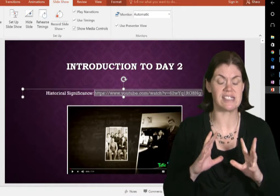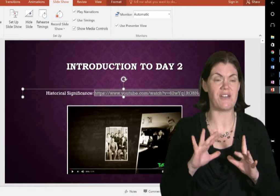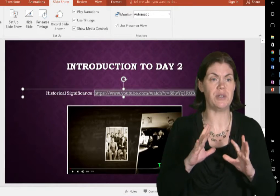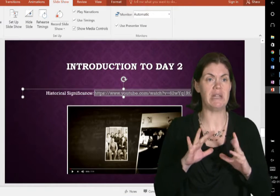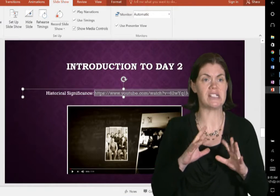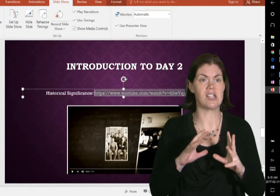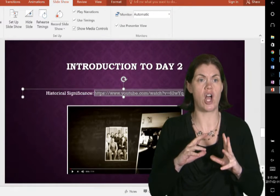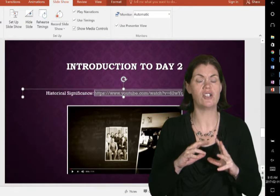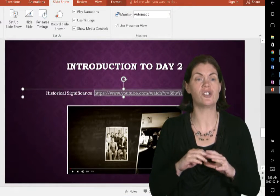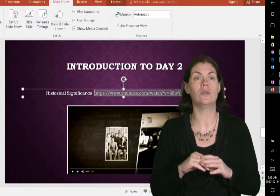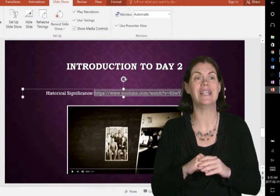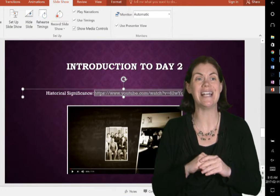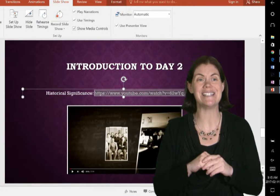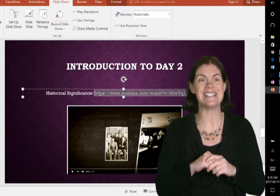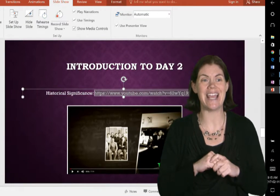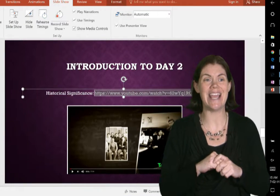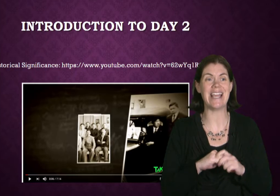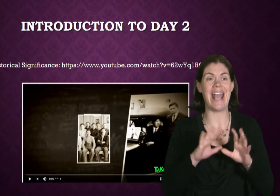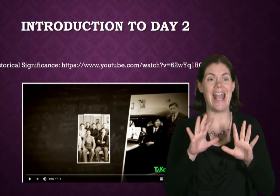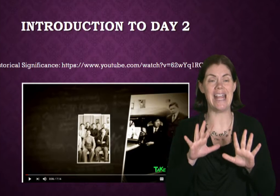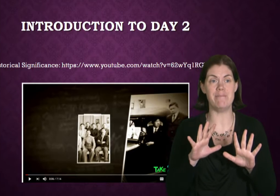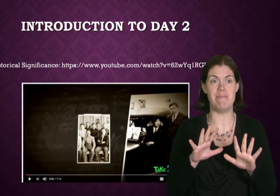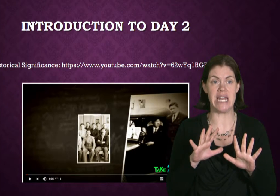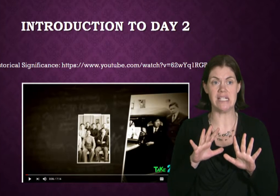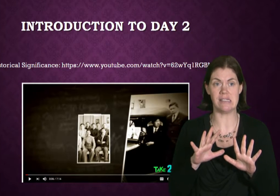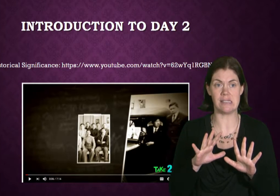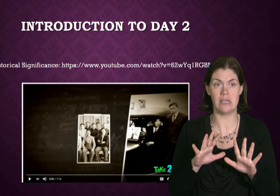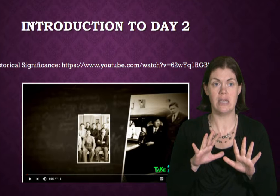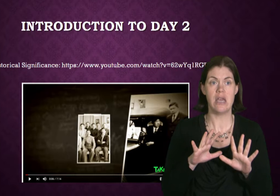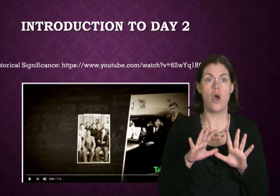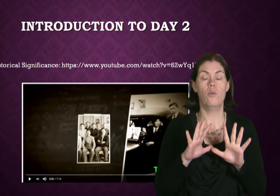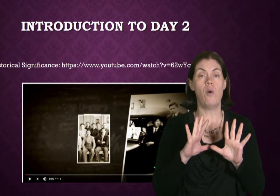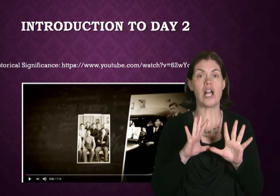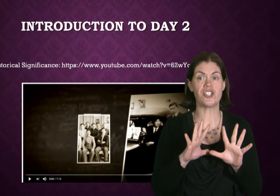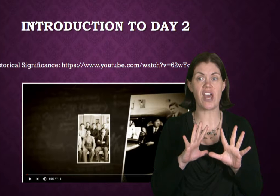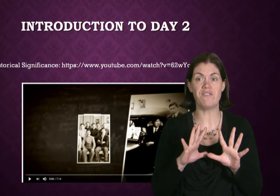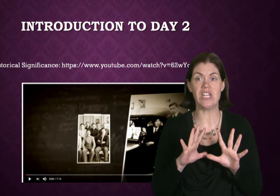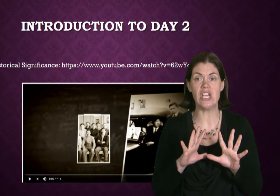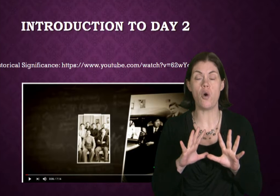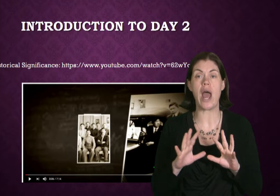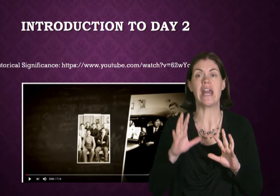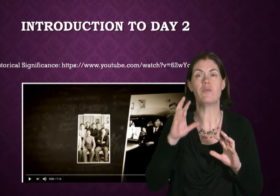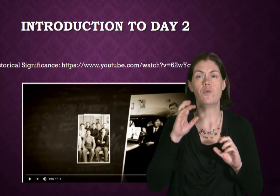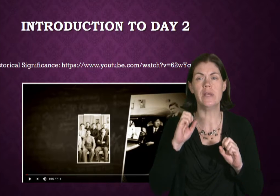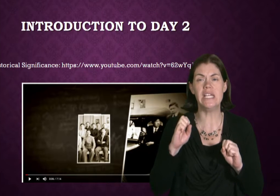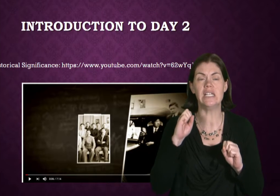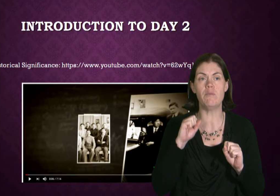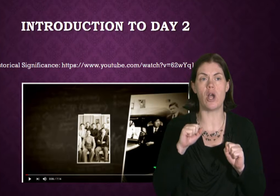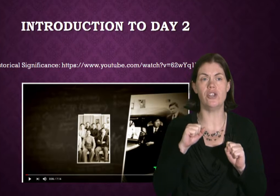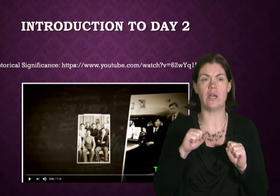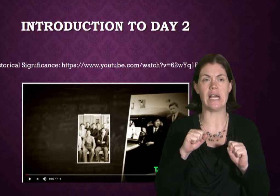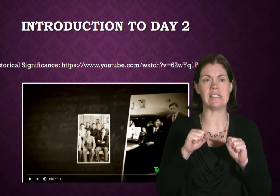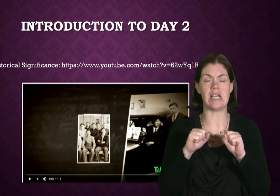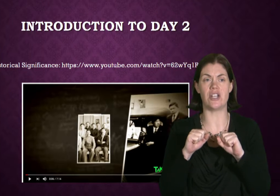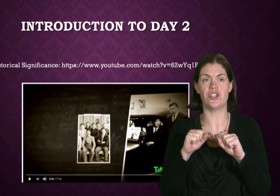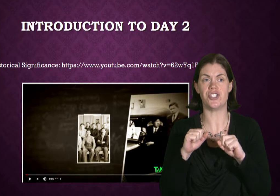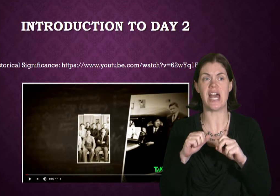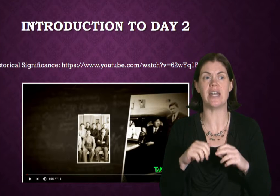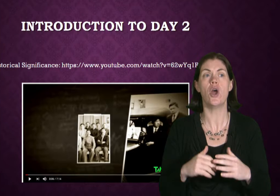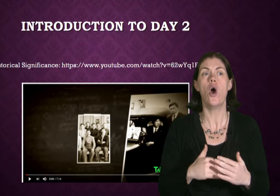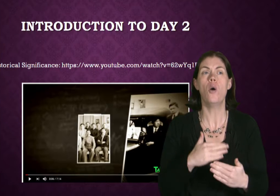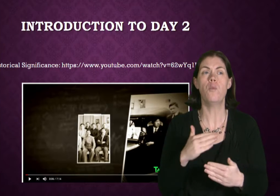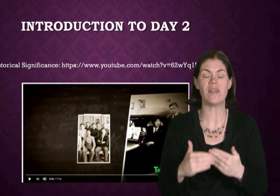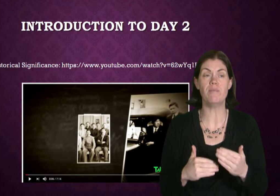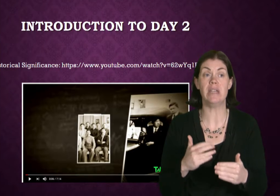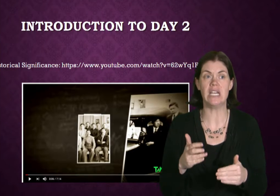about 7 minutes long. So let's take 8 minutes, watch that video, and I really want you guys to